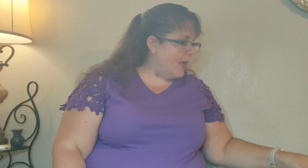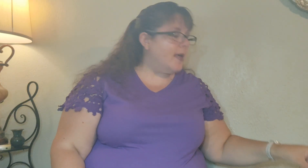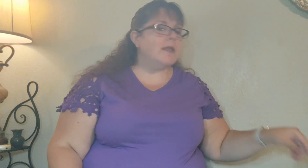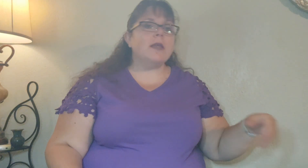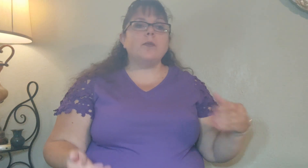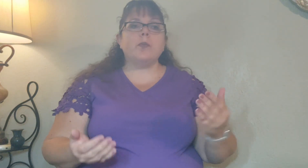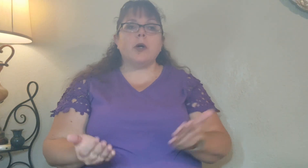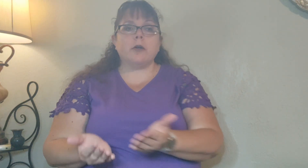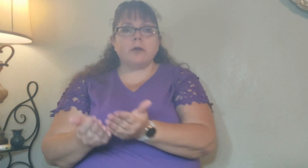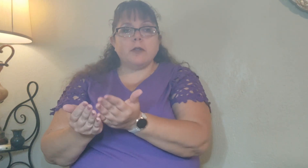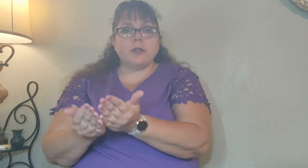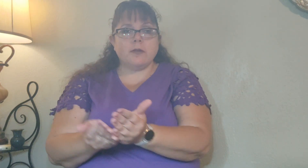Then Boat,